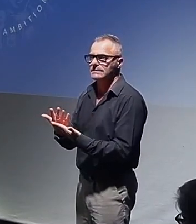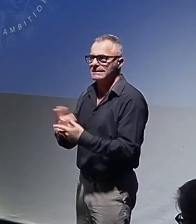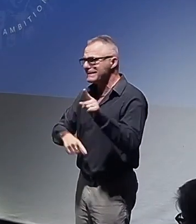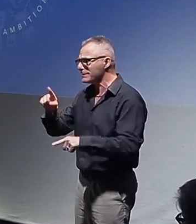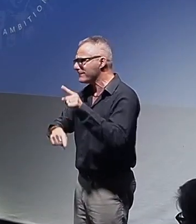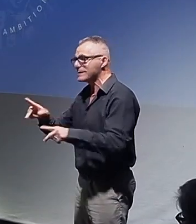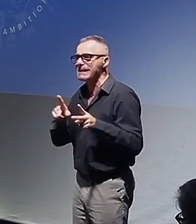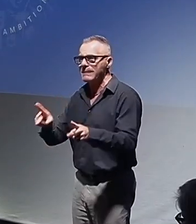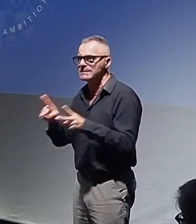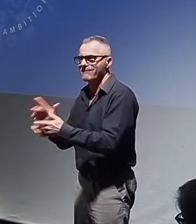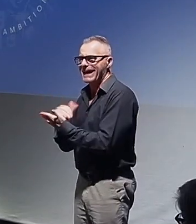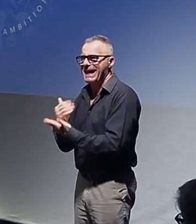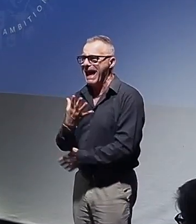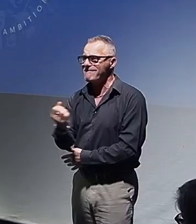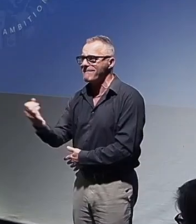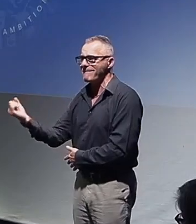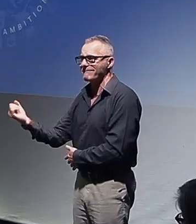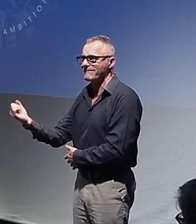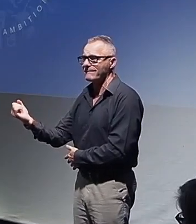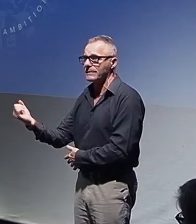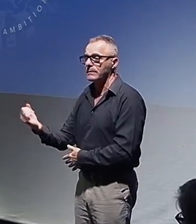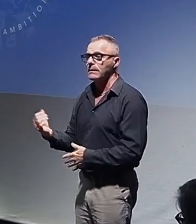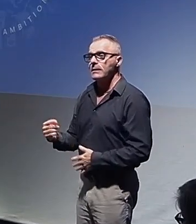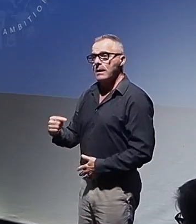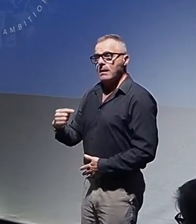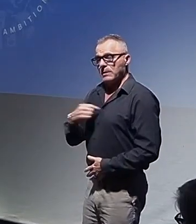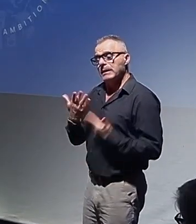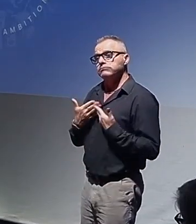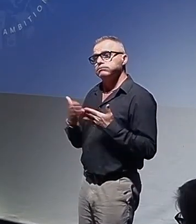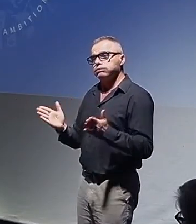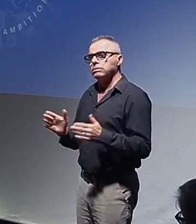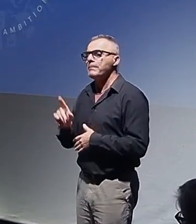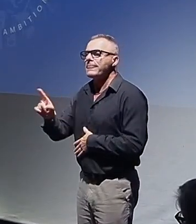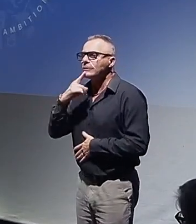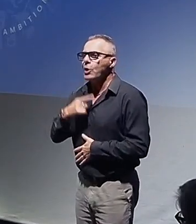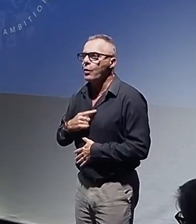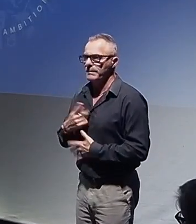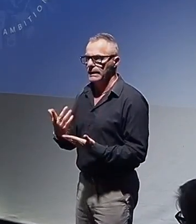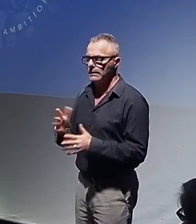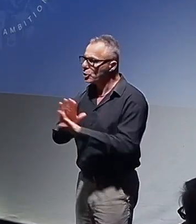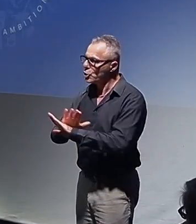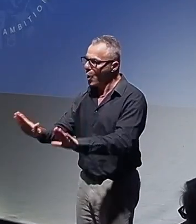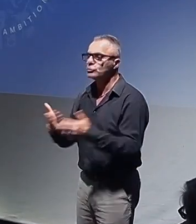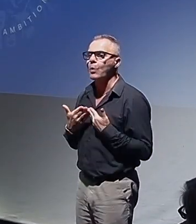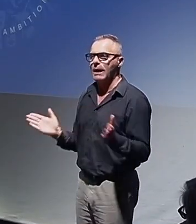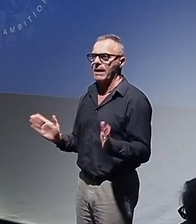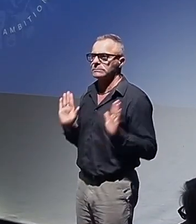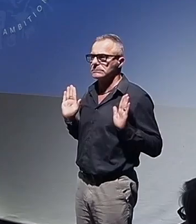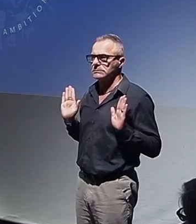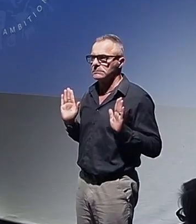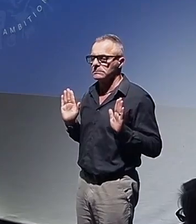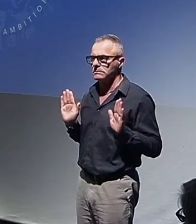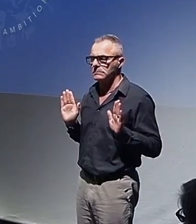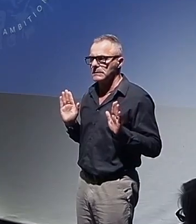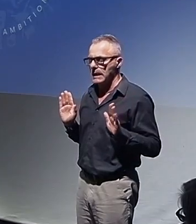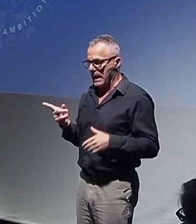gay? No. But I did it. I got told to pin my ears back and don't come out. Yeah.